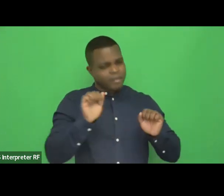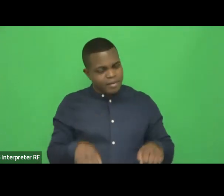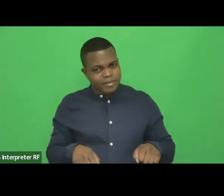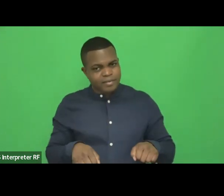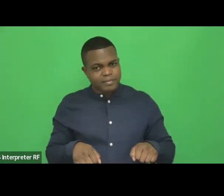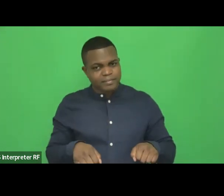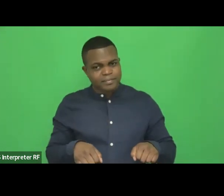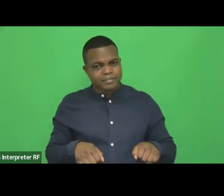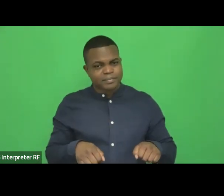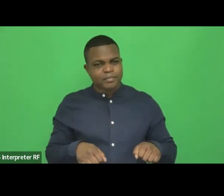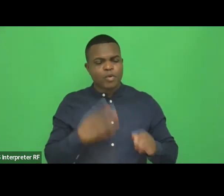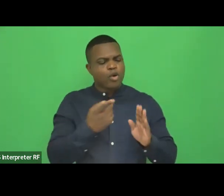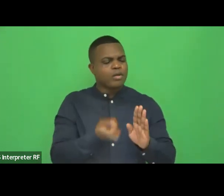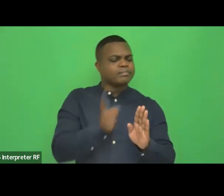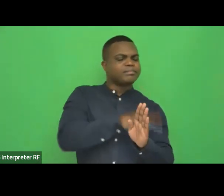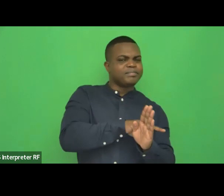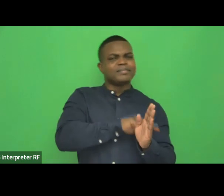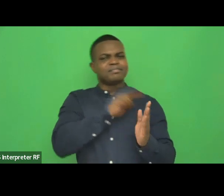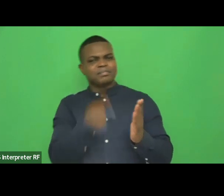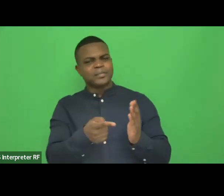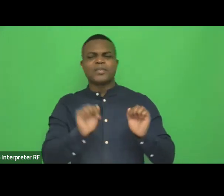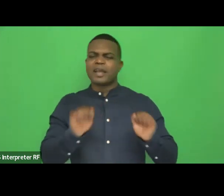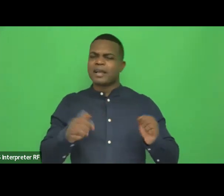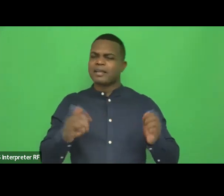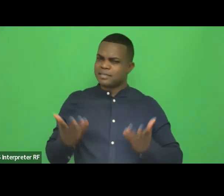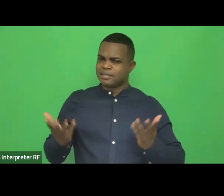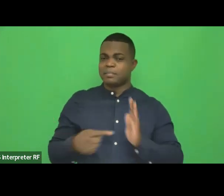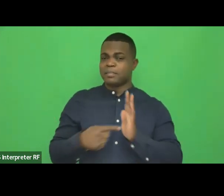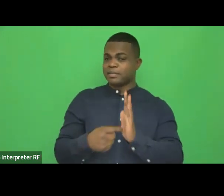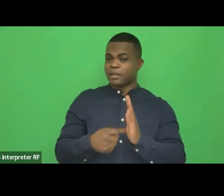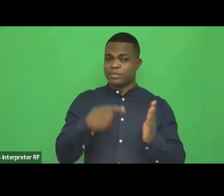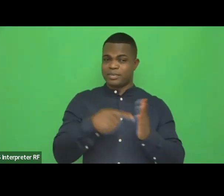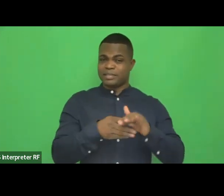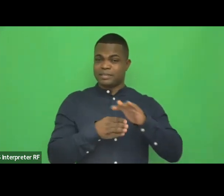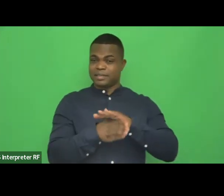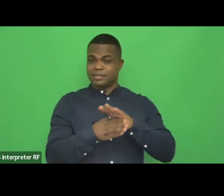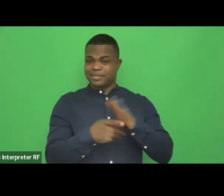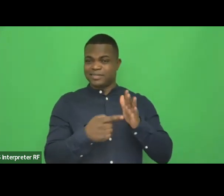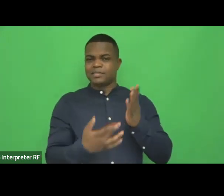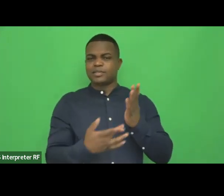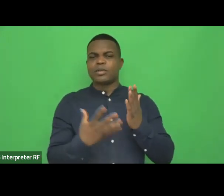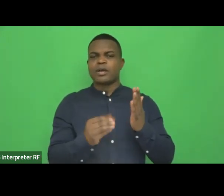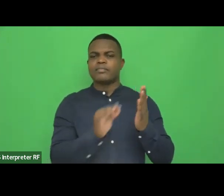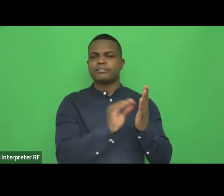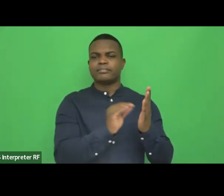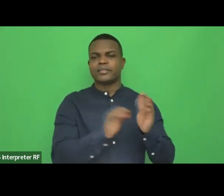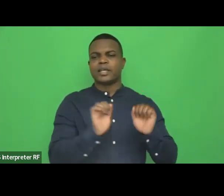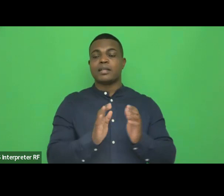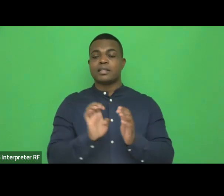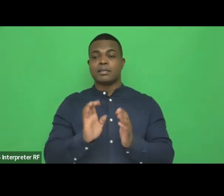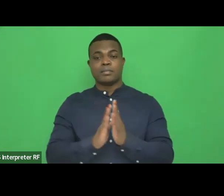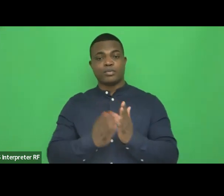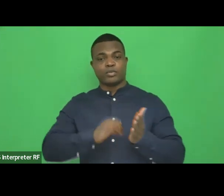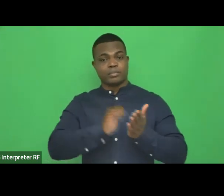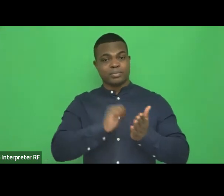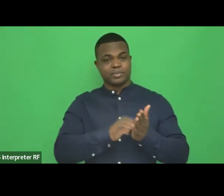a list of headings. Tree view, different futuring for different needs, so that a blind user can rapidly jump to any